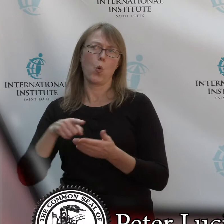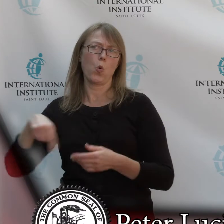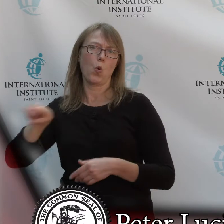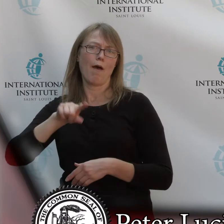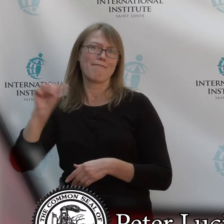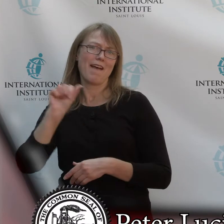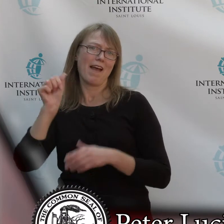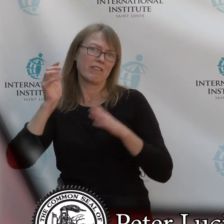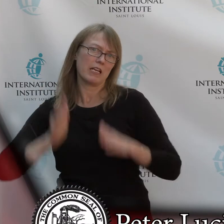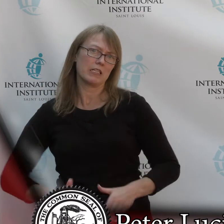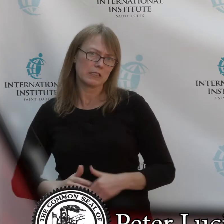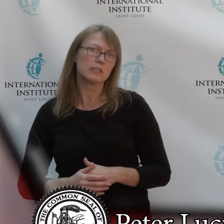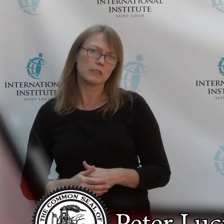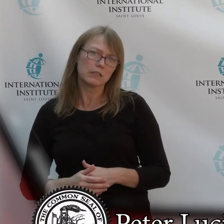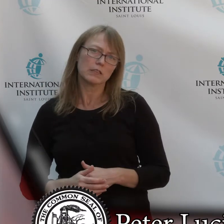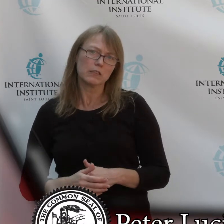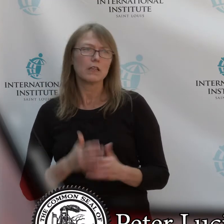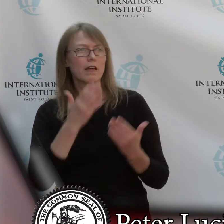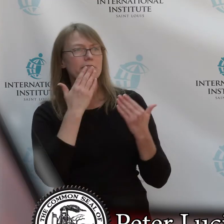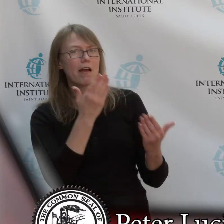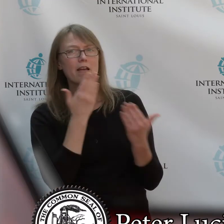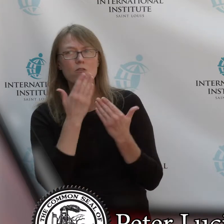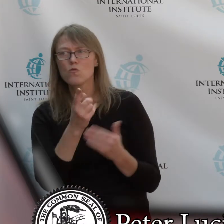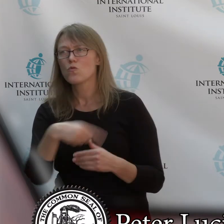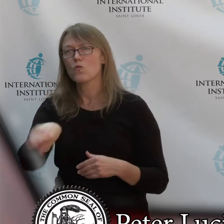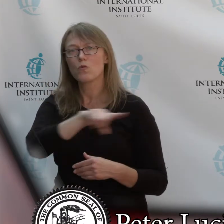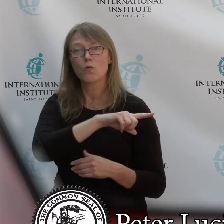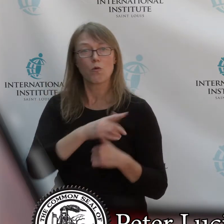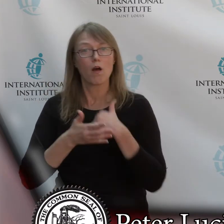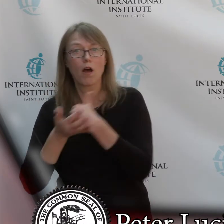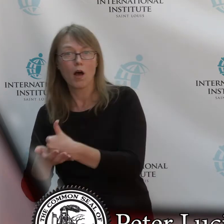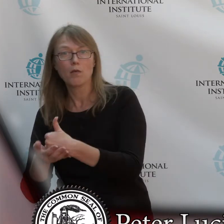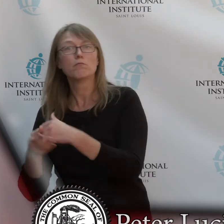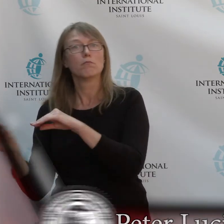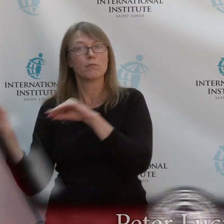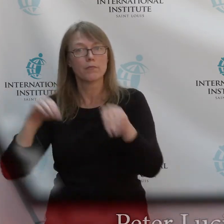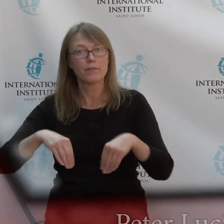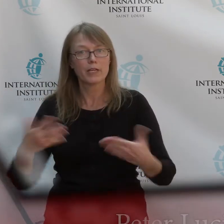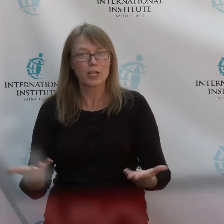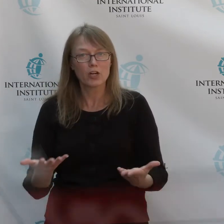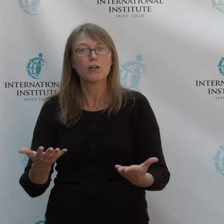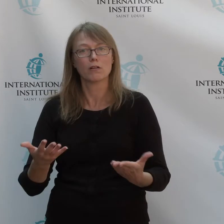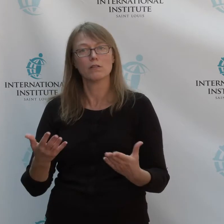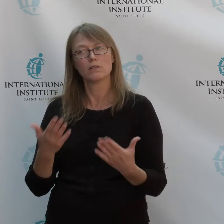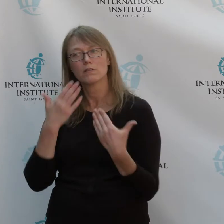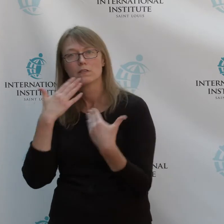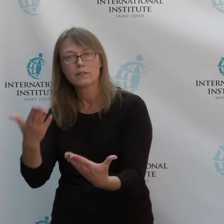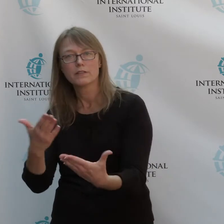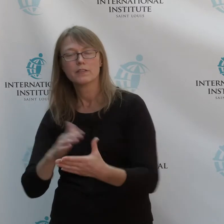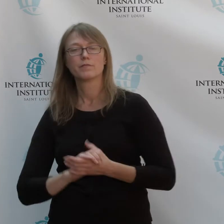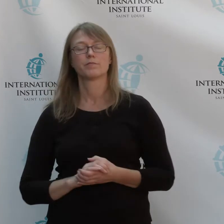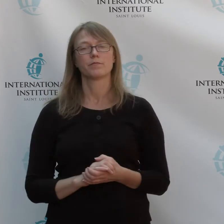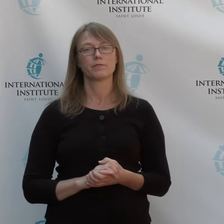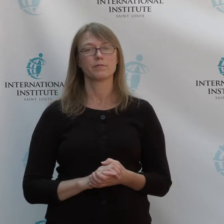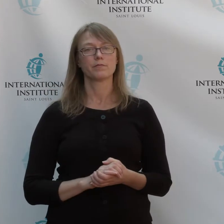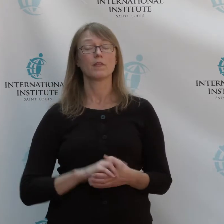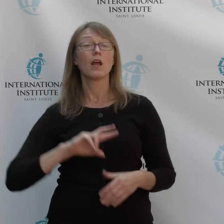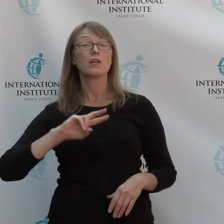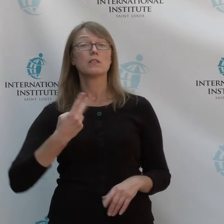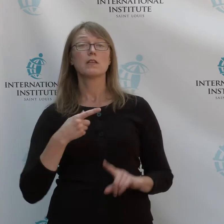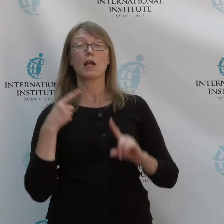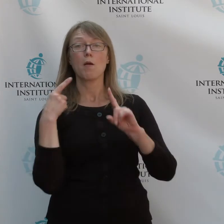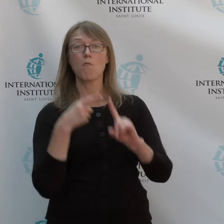appreciate everybody who's helping us give that back to them. The second point that I want to make is that I've seen